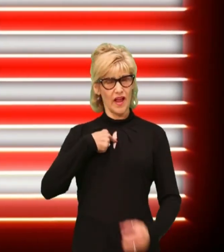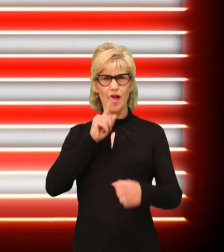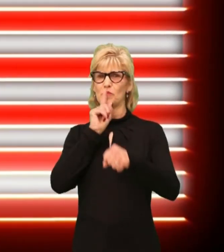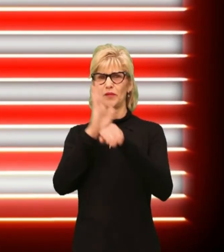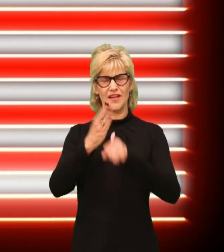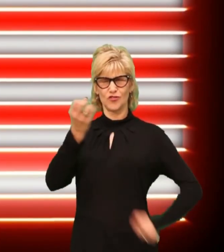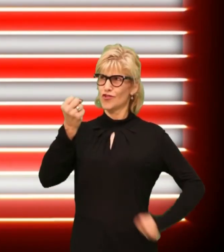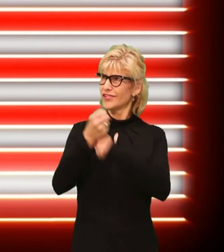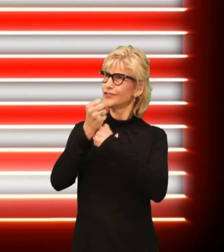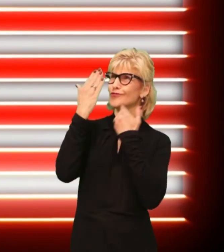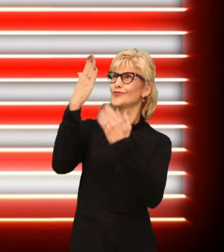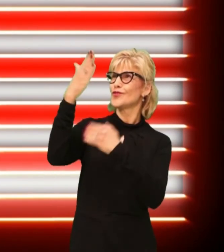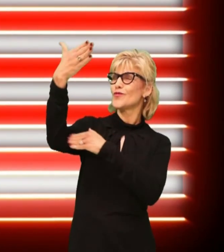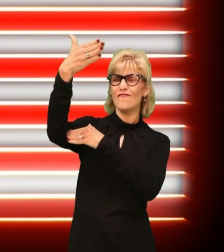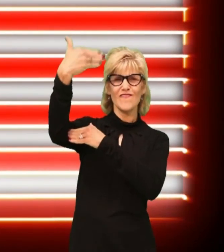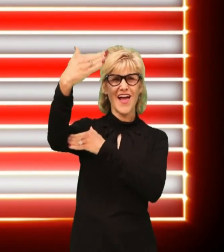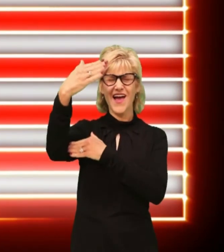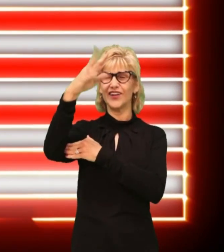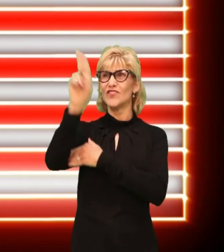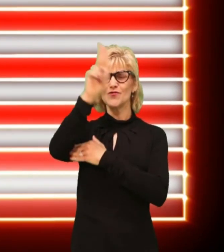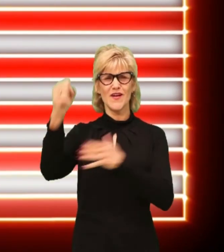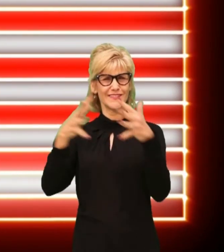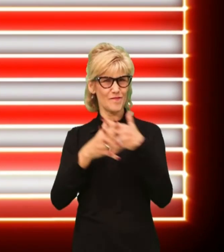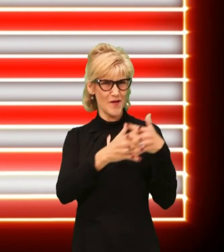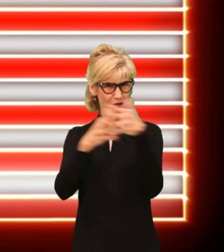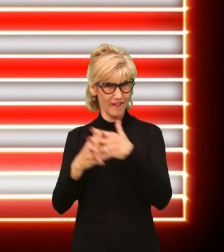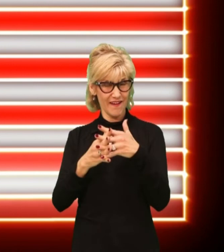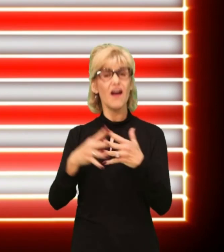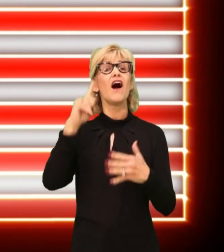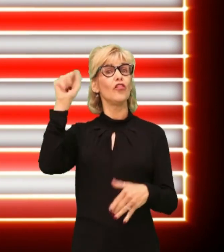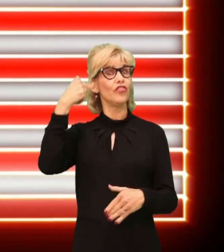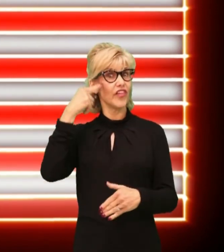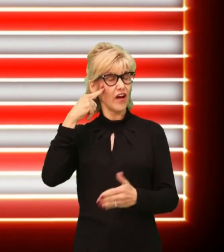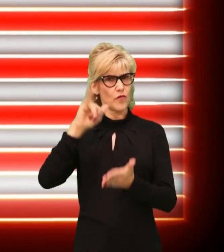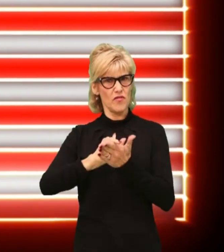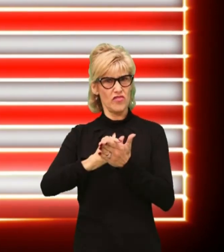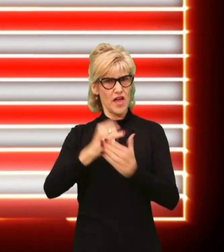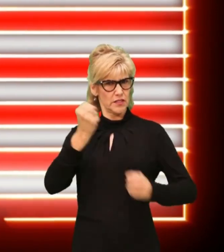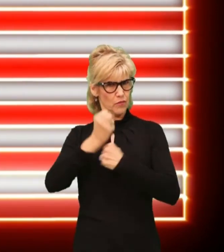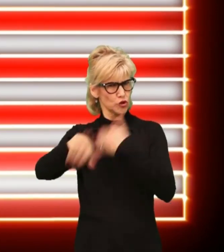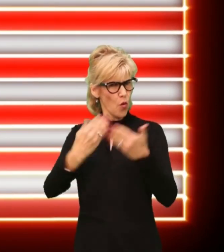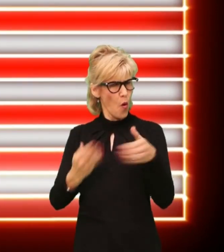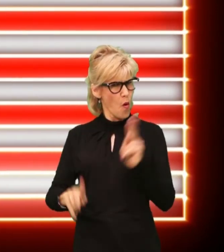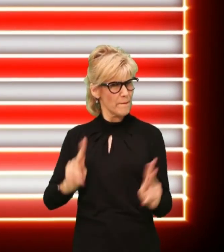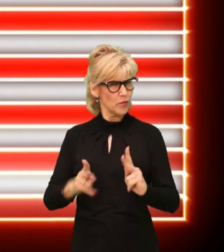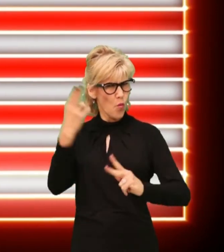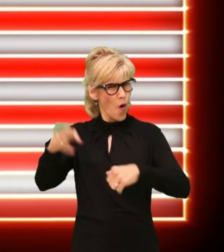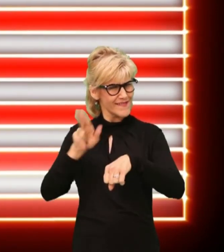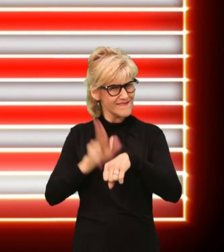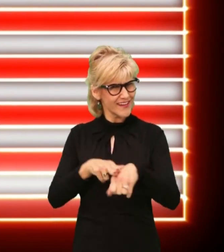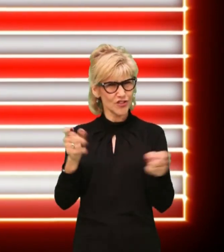I pledge allegiance to the flag of the United States of America and to the republic for which it